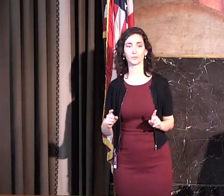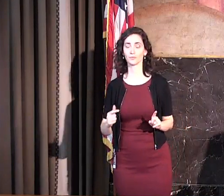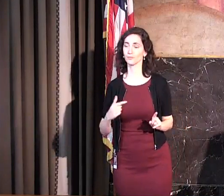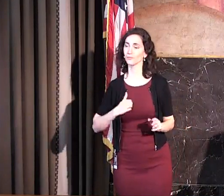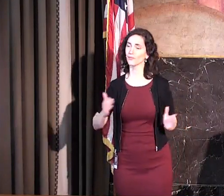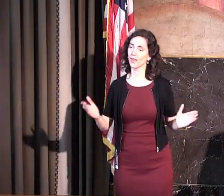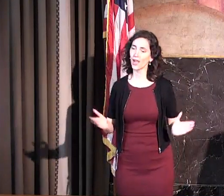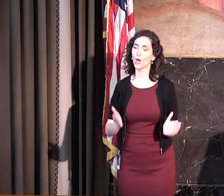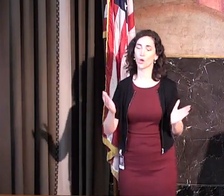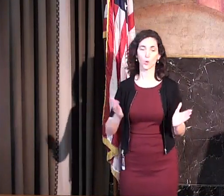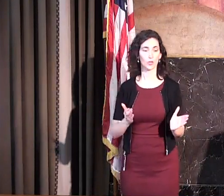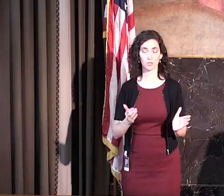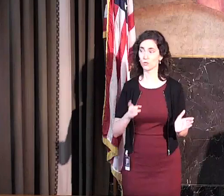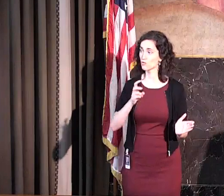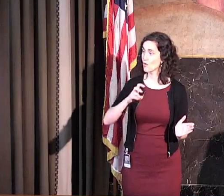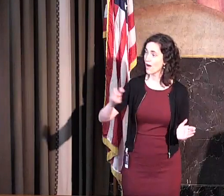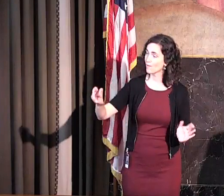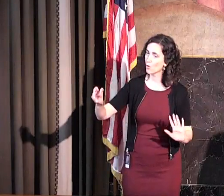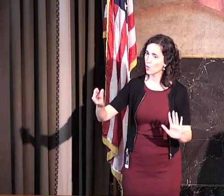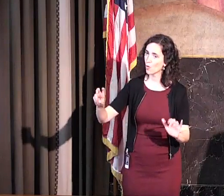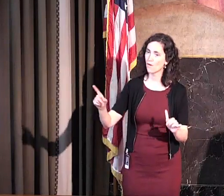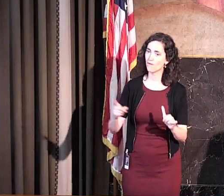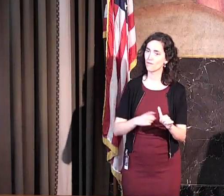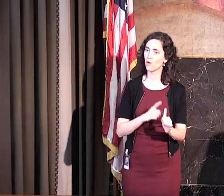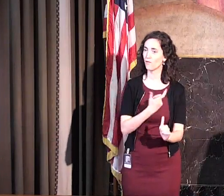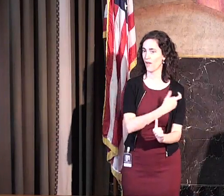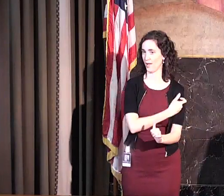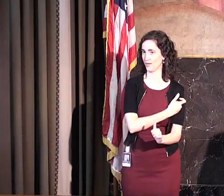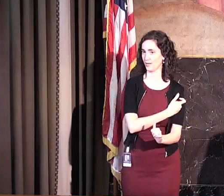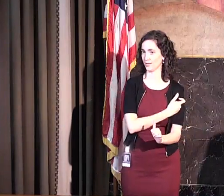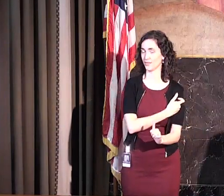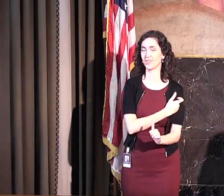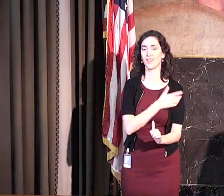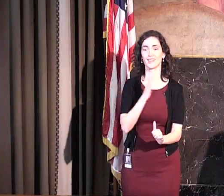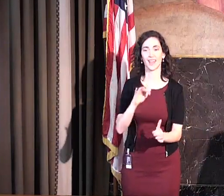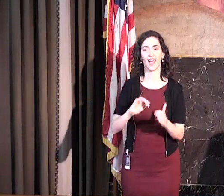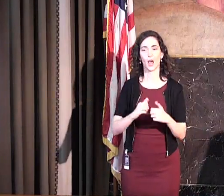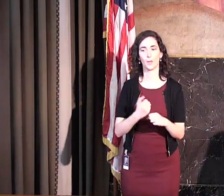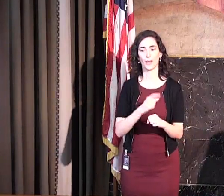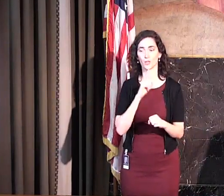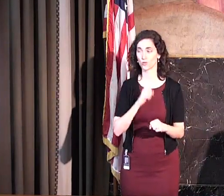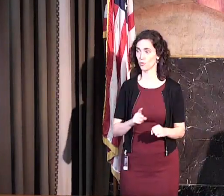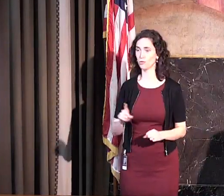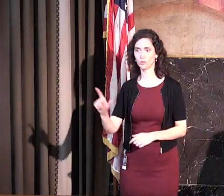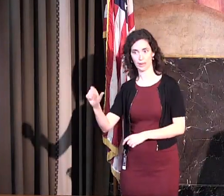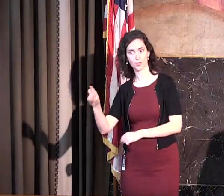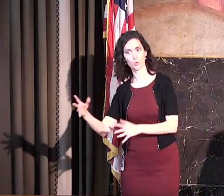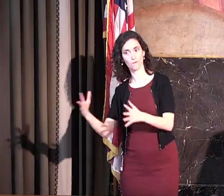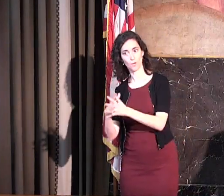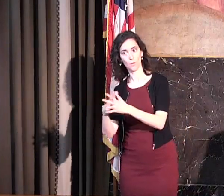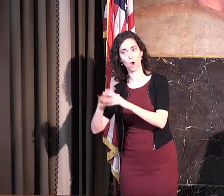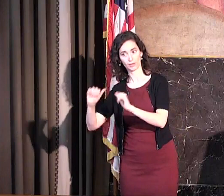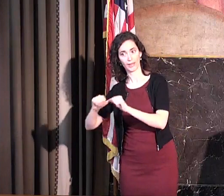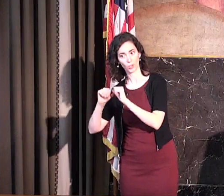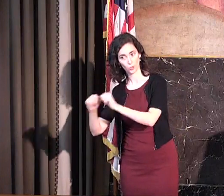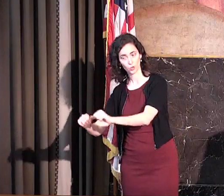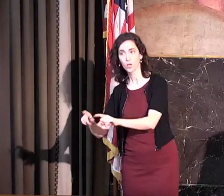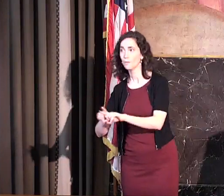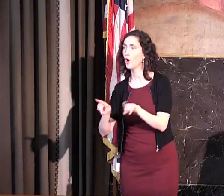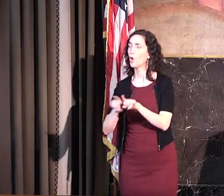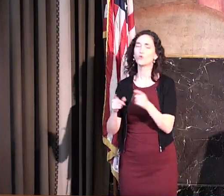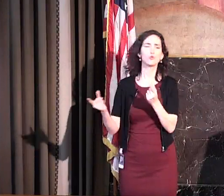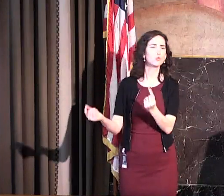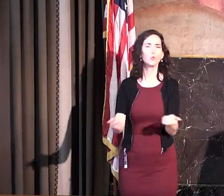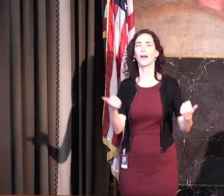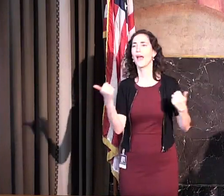everyone to be vaccinated because that's how we make sure that not only is LSU football possible, but all of the things that we want